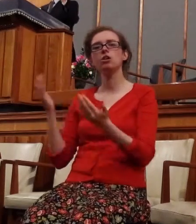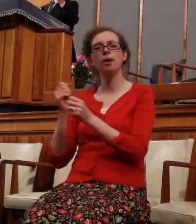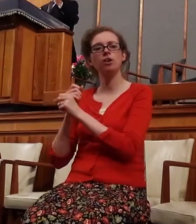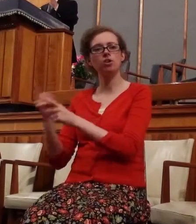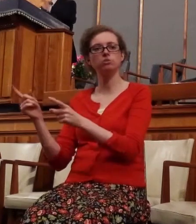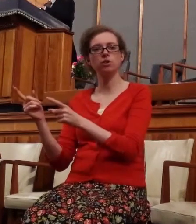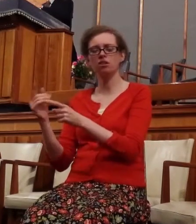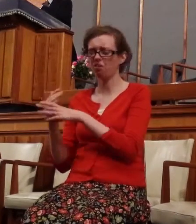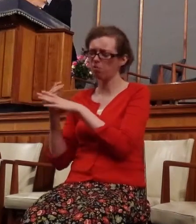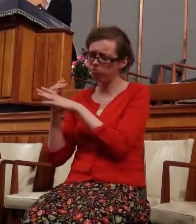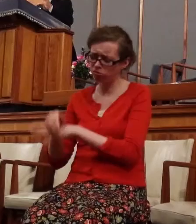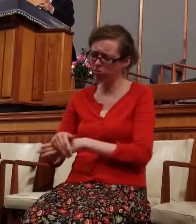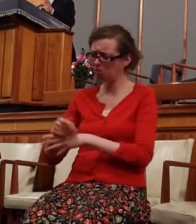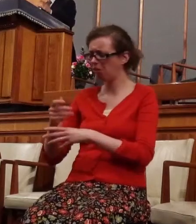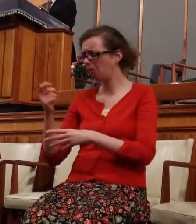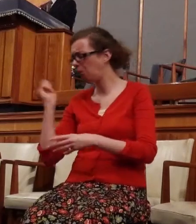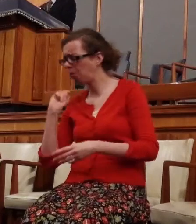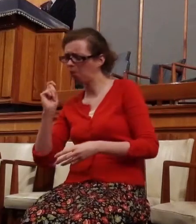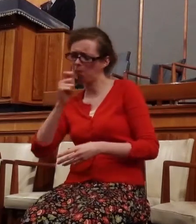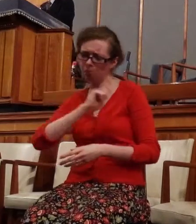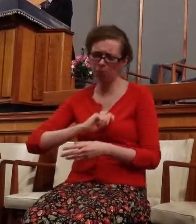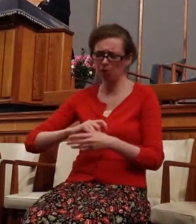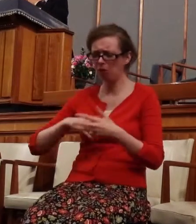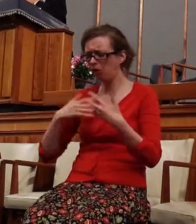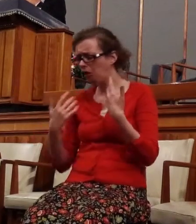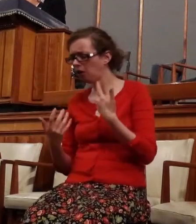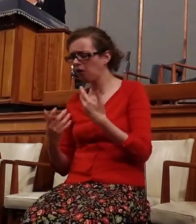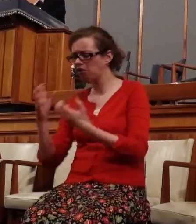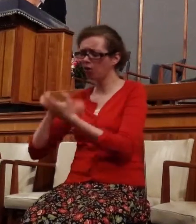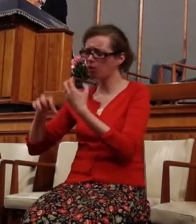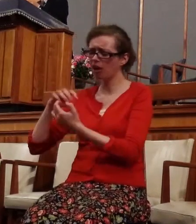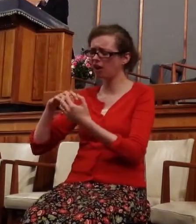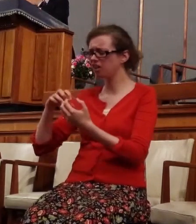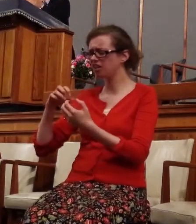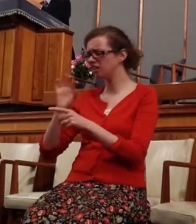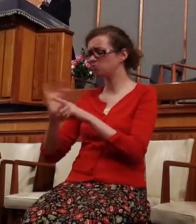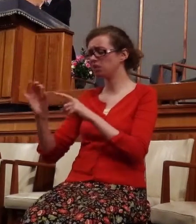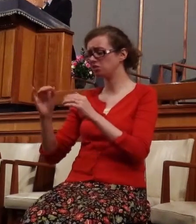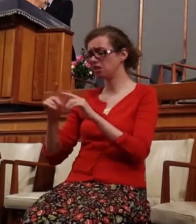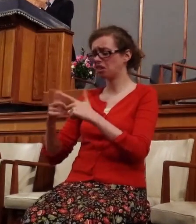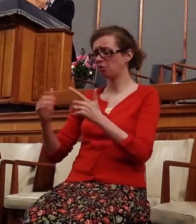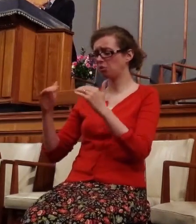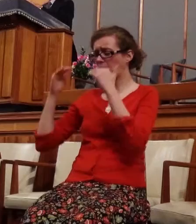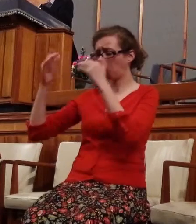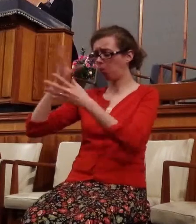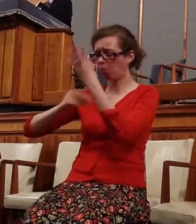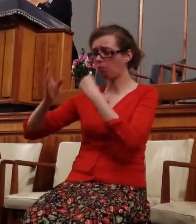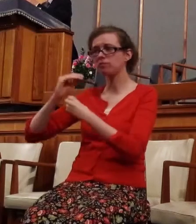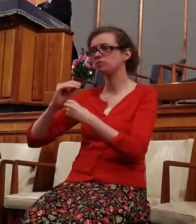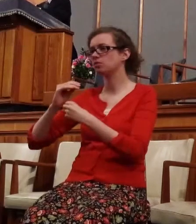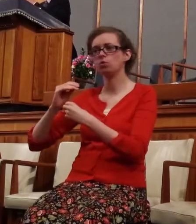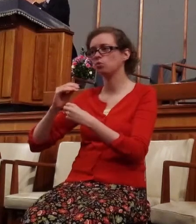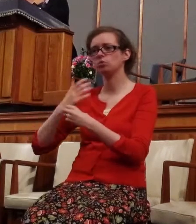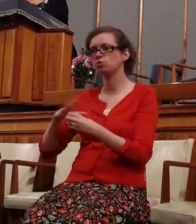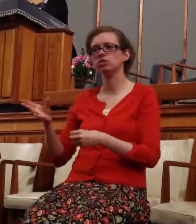laborious, nothing complicated. That you don't need a special jargon, a special language. You don't need to